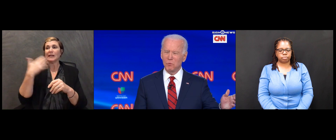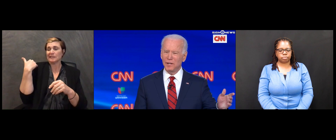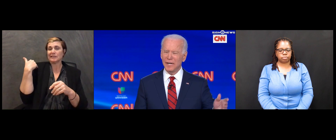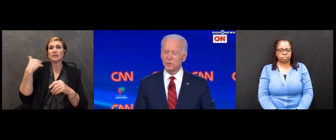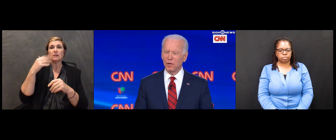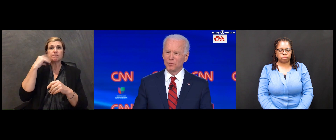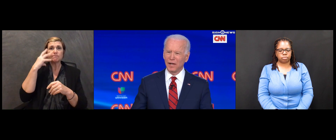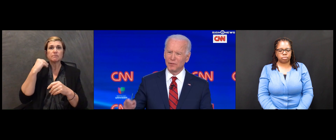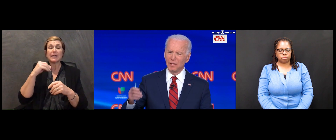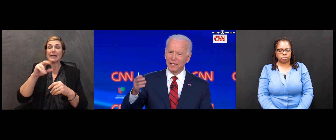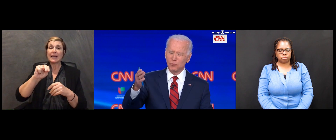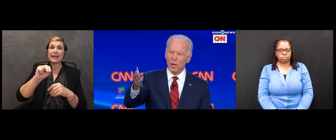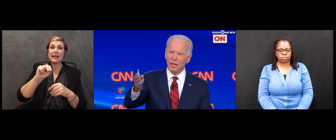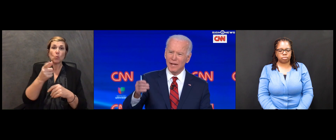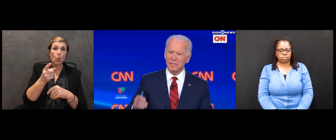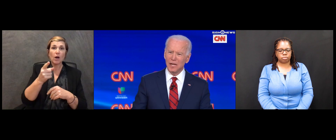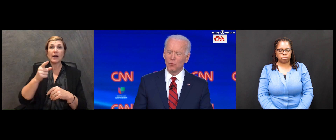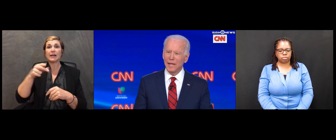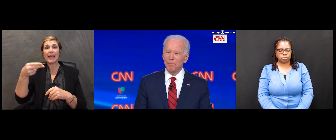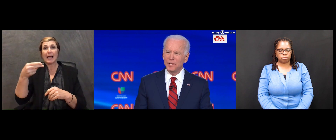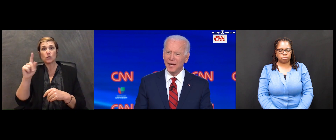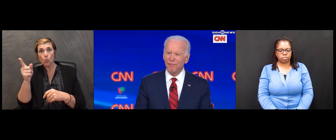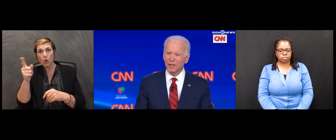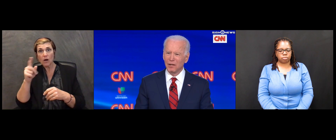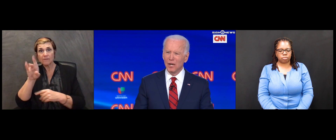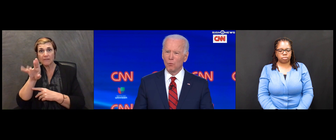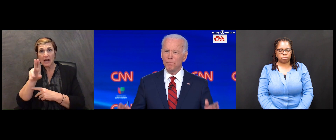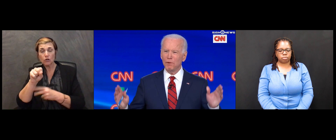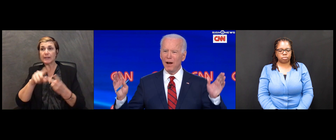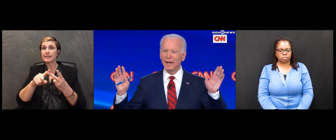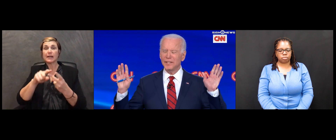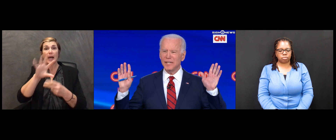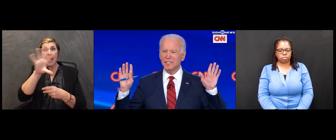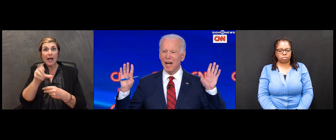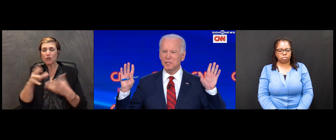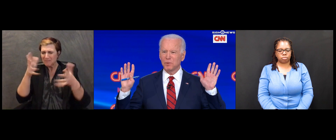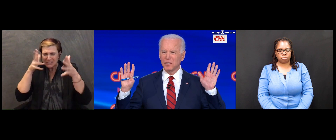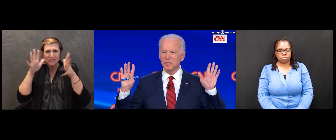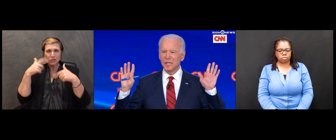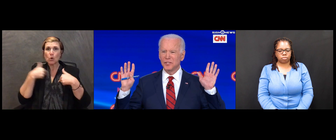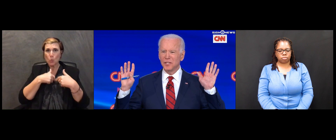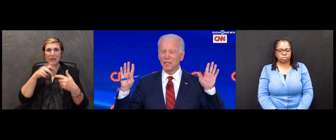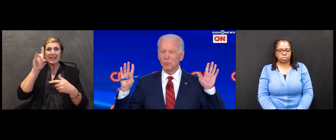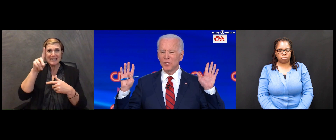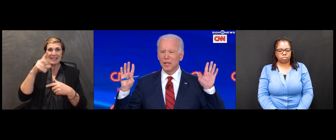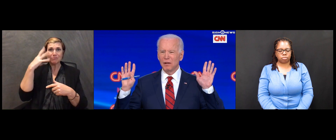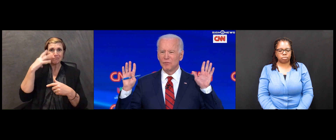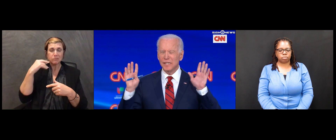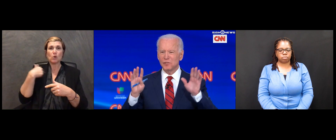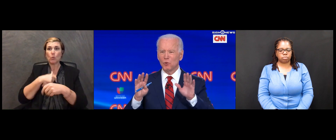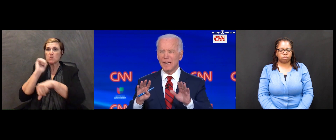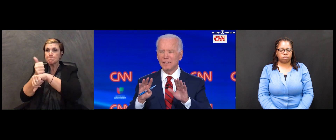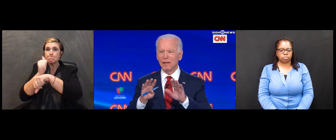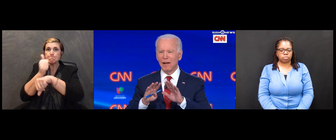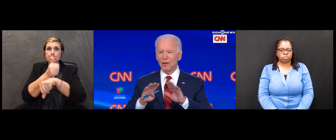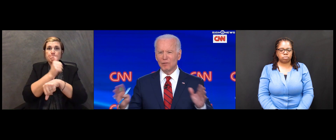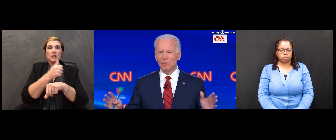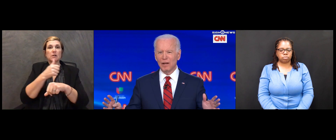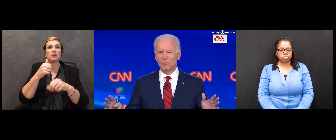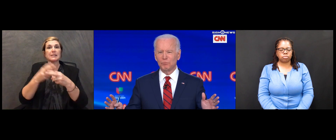the N1H15, as well as what happened in Africa. We provided these hospitals dealing with these